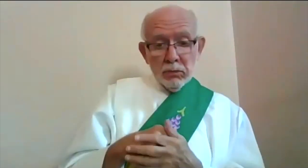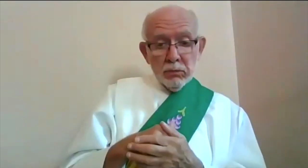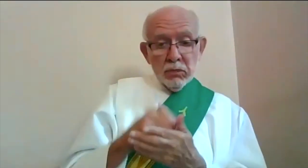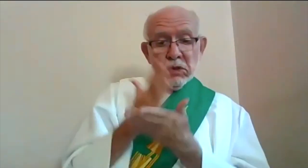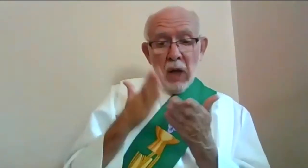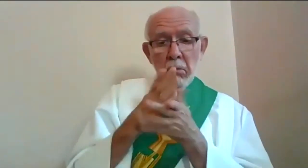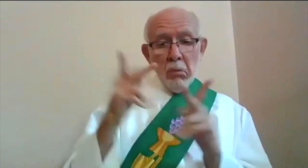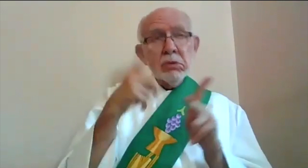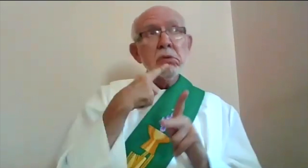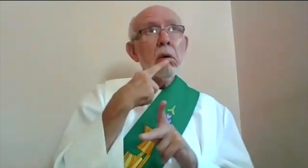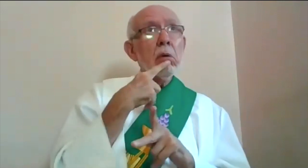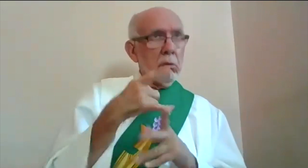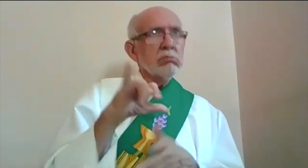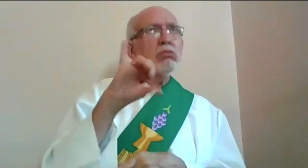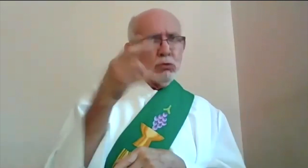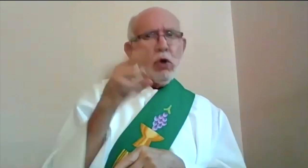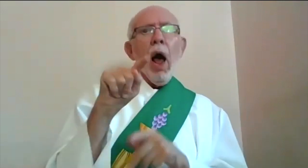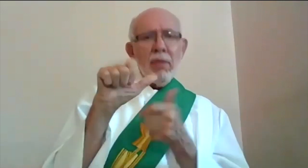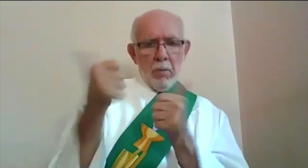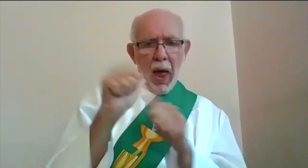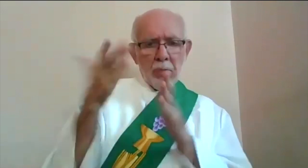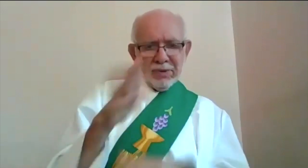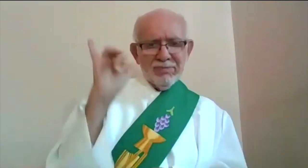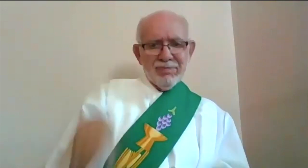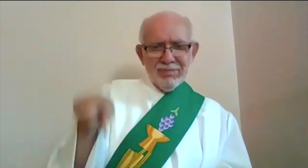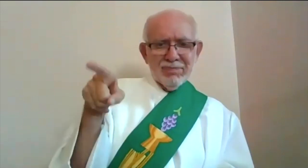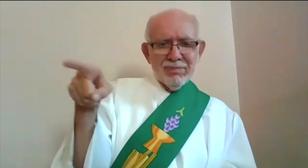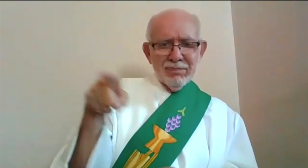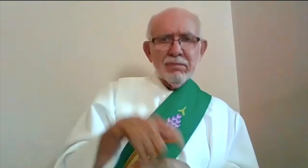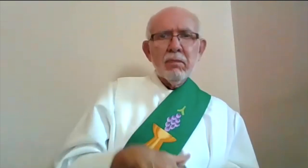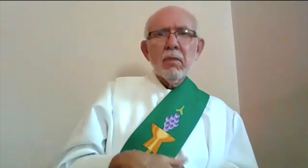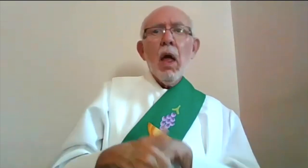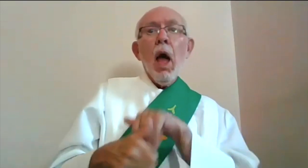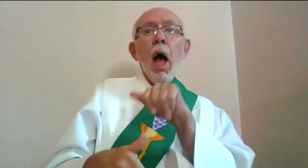They replied, "Some say John the Baptist,